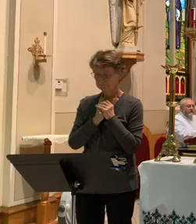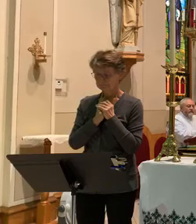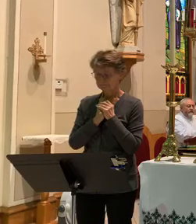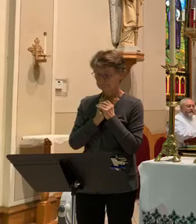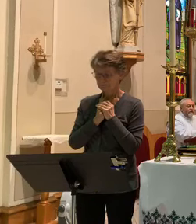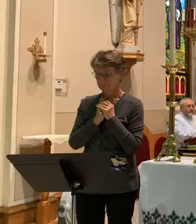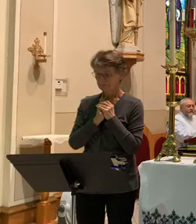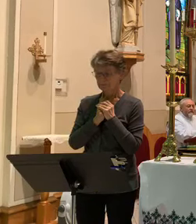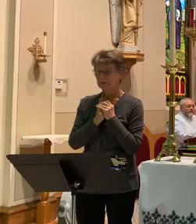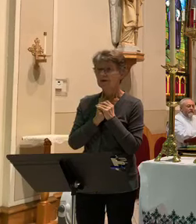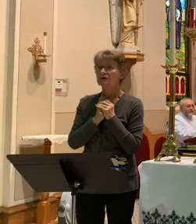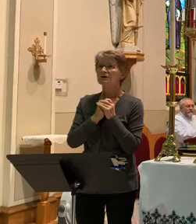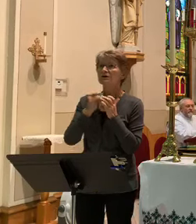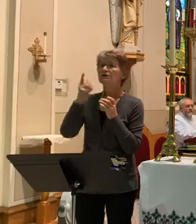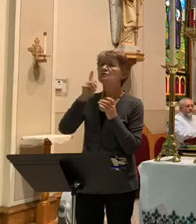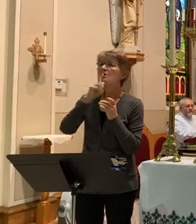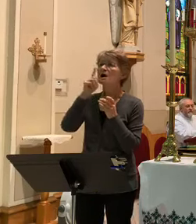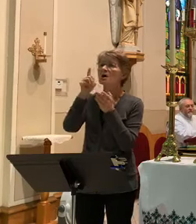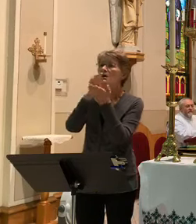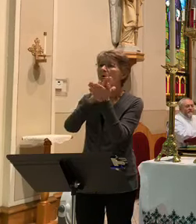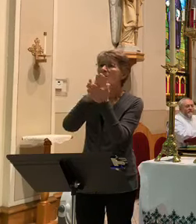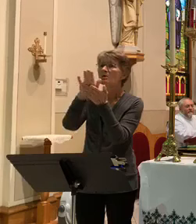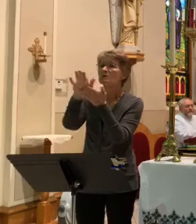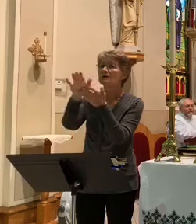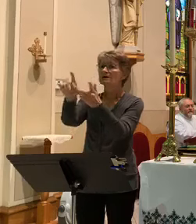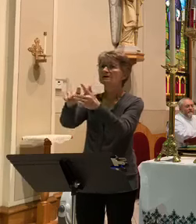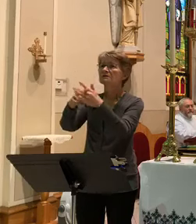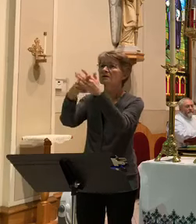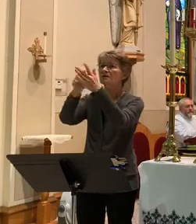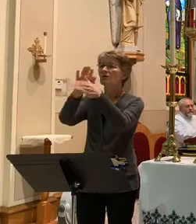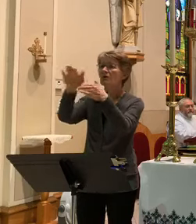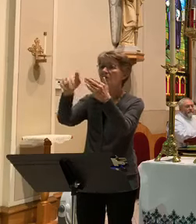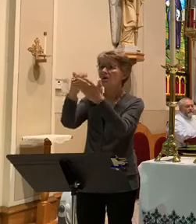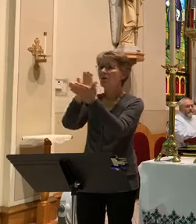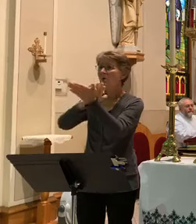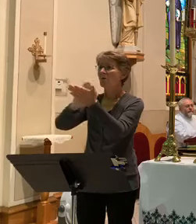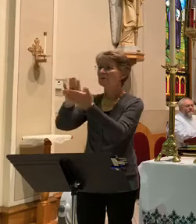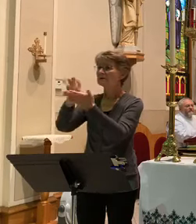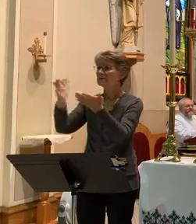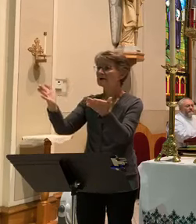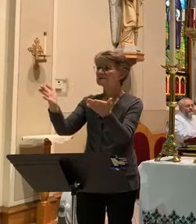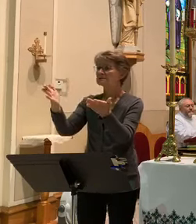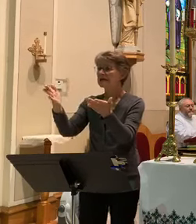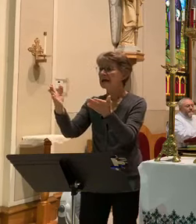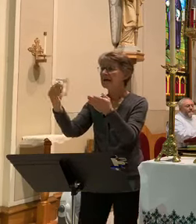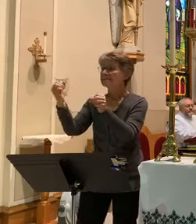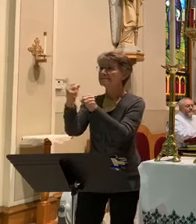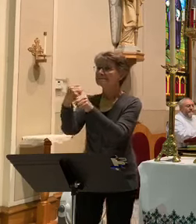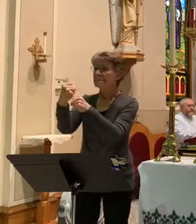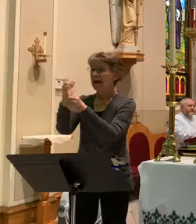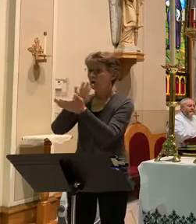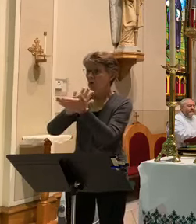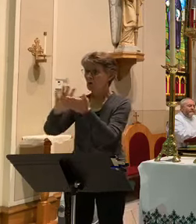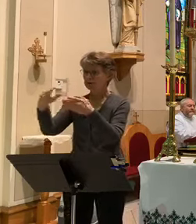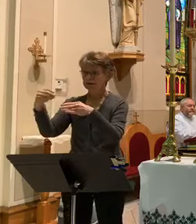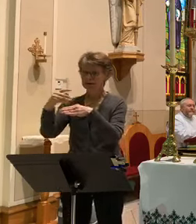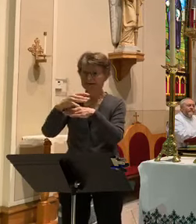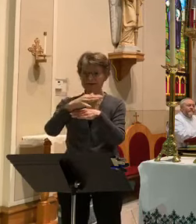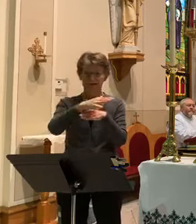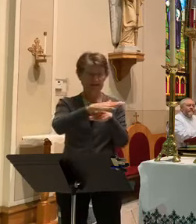You are indeed holy, O Lord, the fount of all holiness. Make holy, therefore, these gifts, we